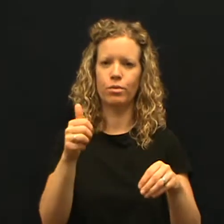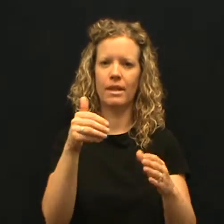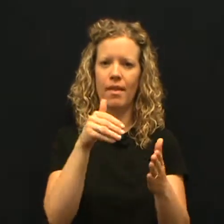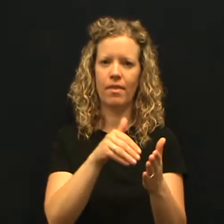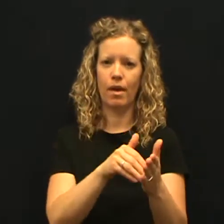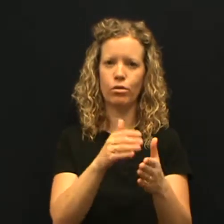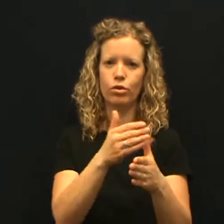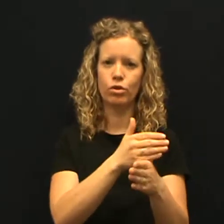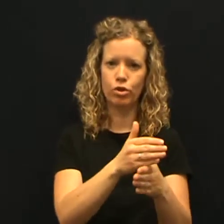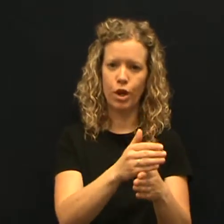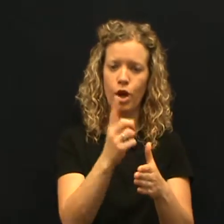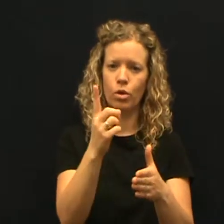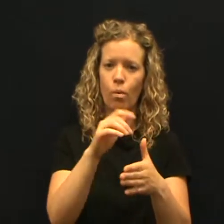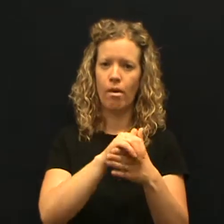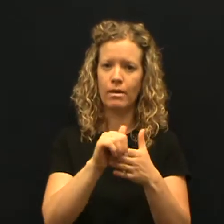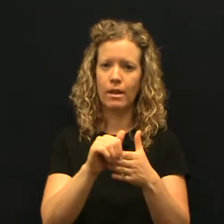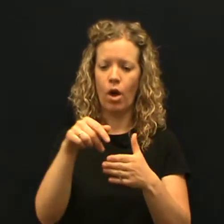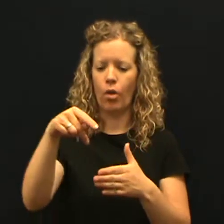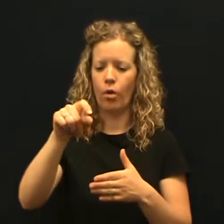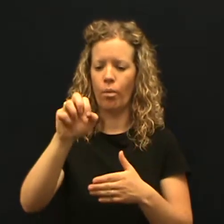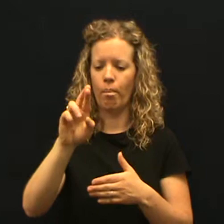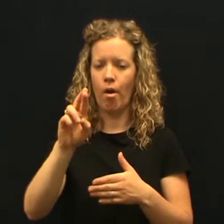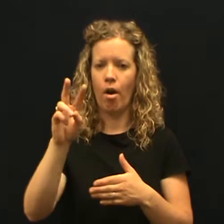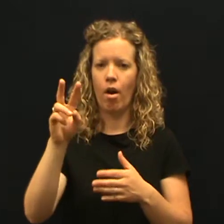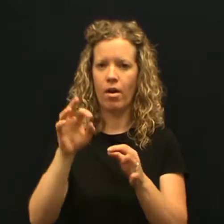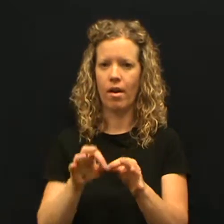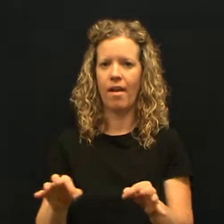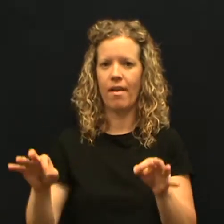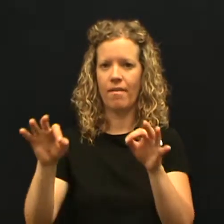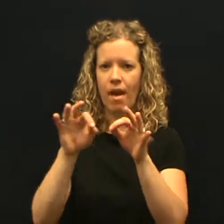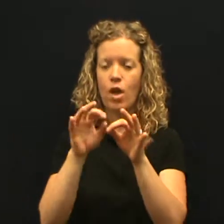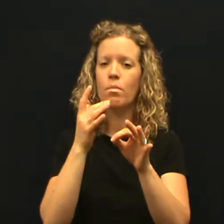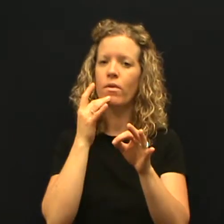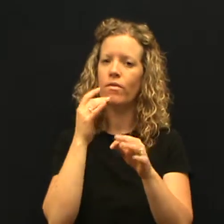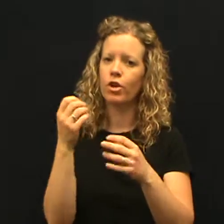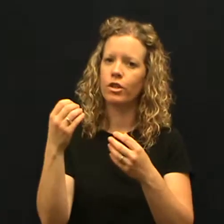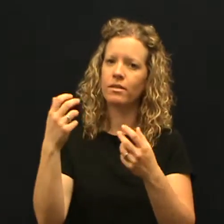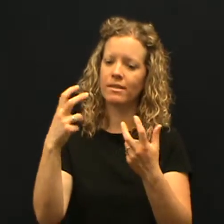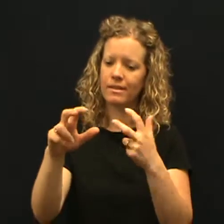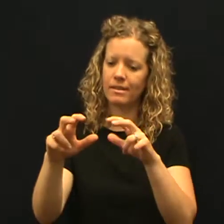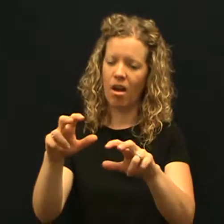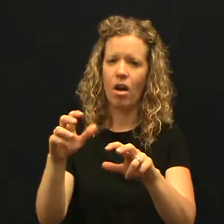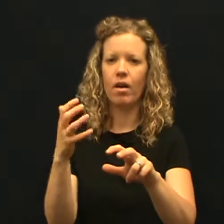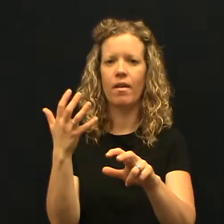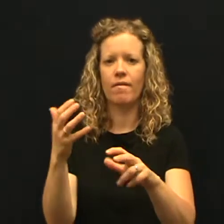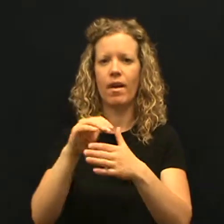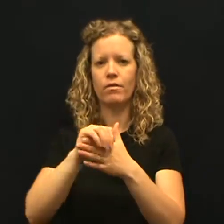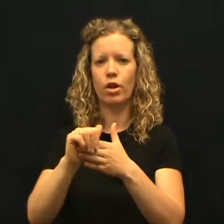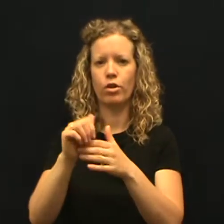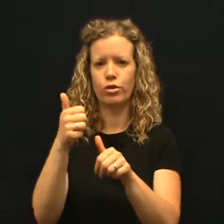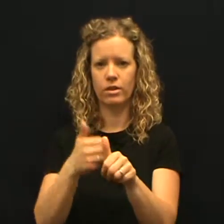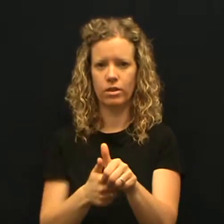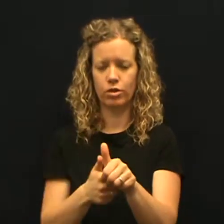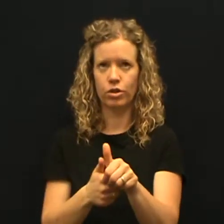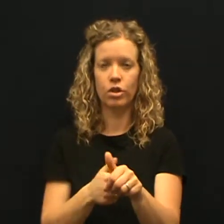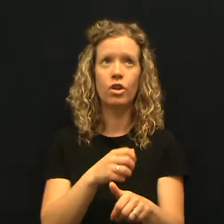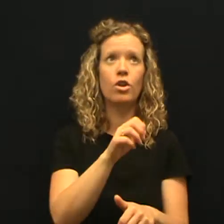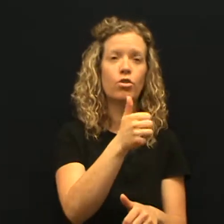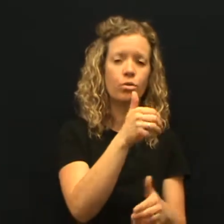$1 par value preferred stock for $5 per share. So what happened? 10,000 shares times $5 means